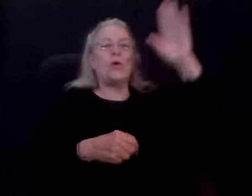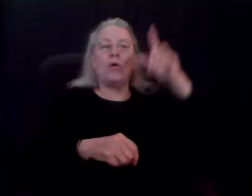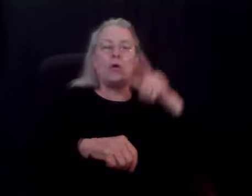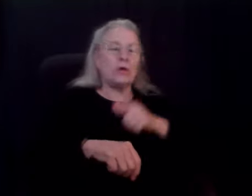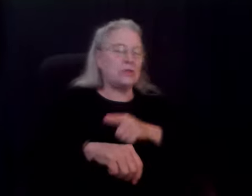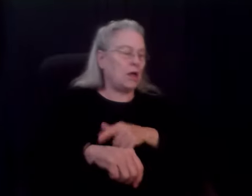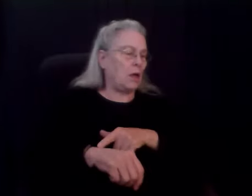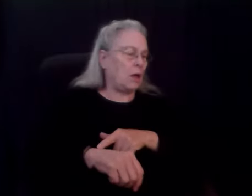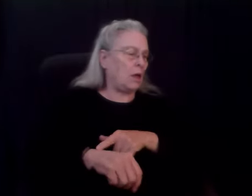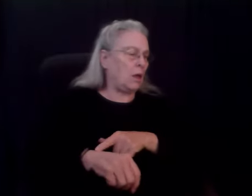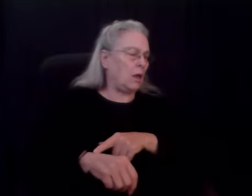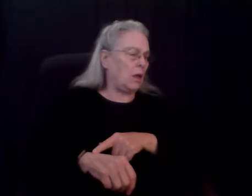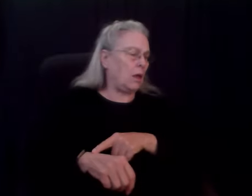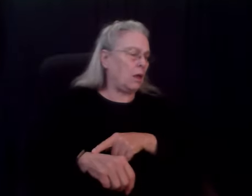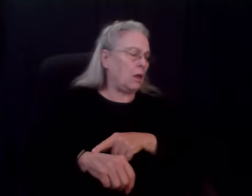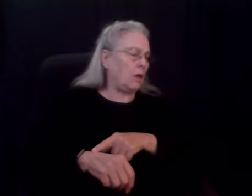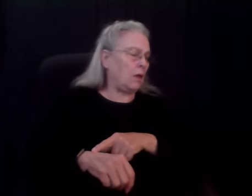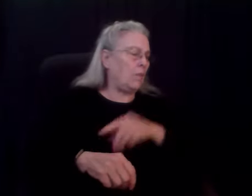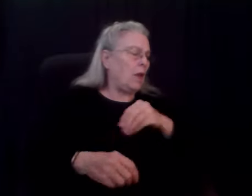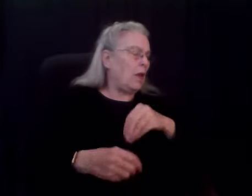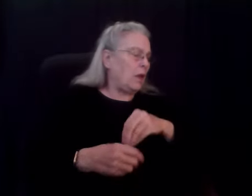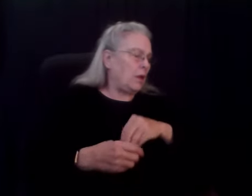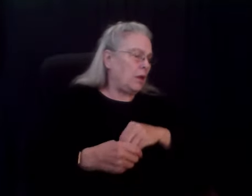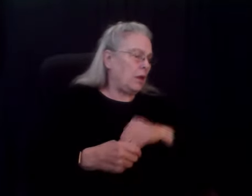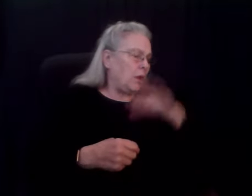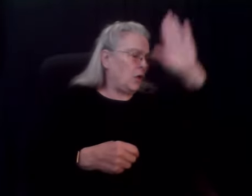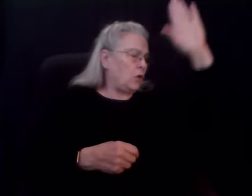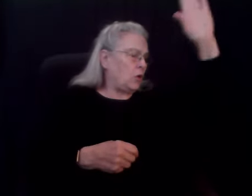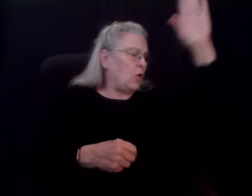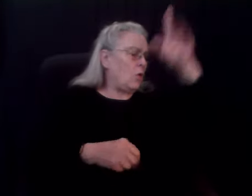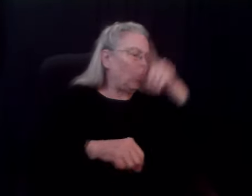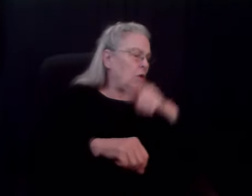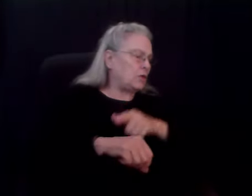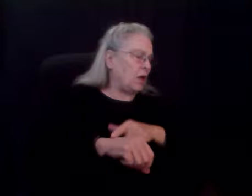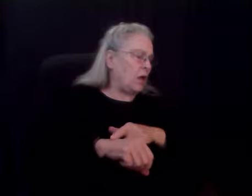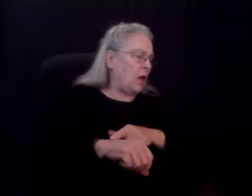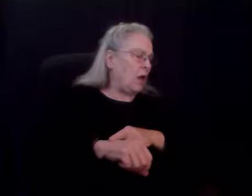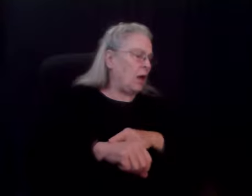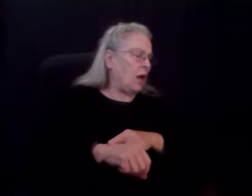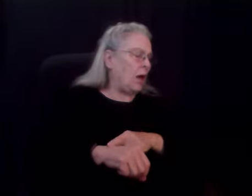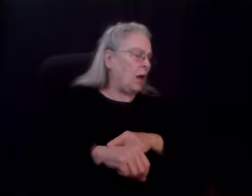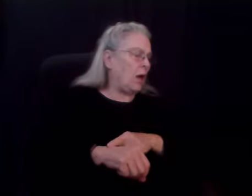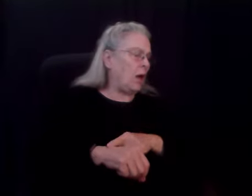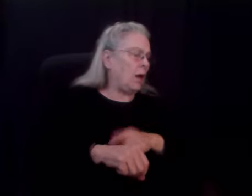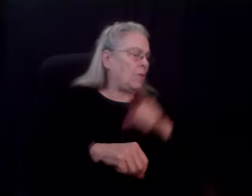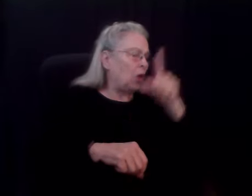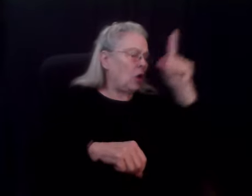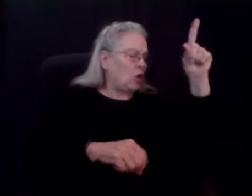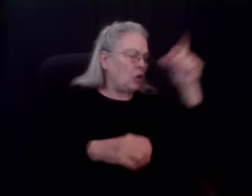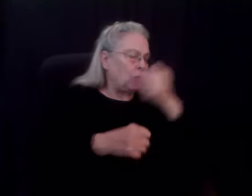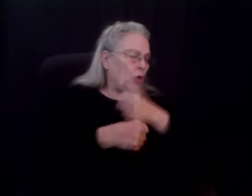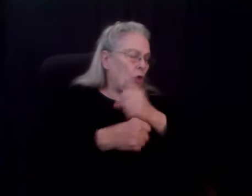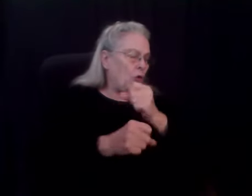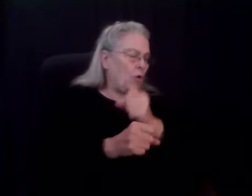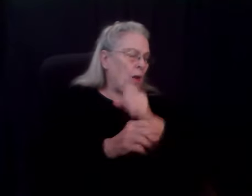your time, in your time. You